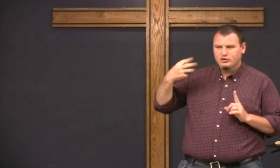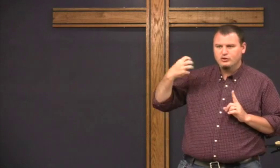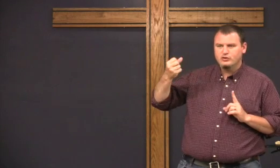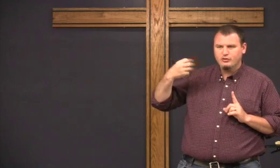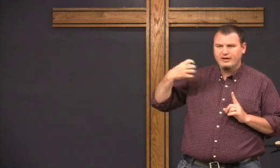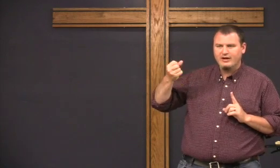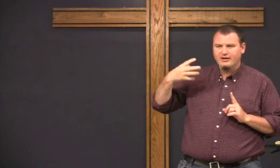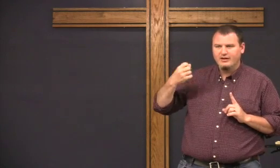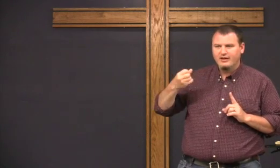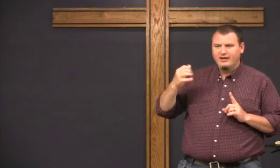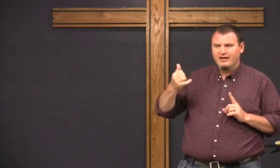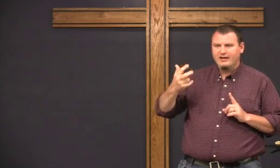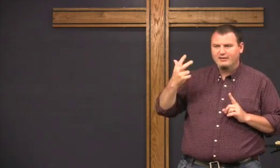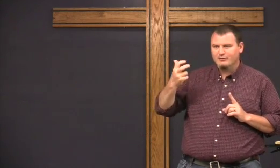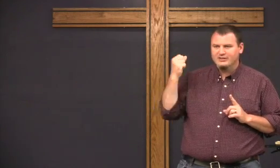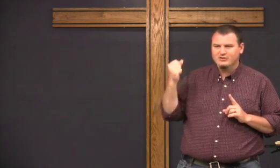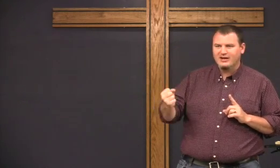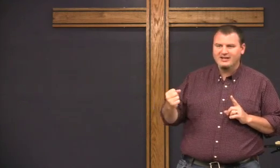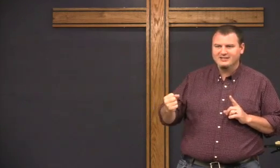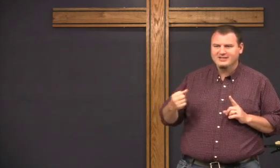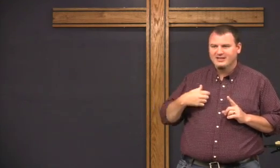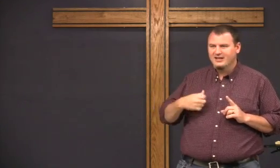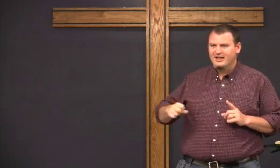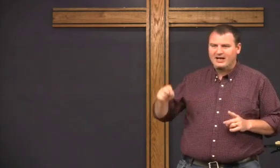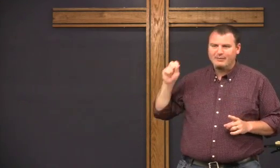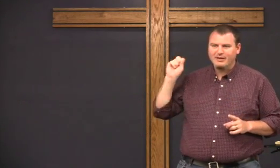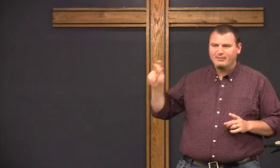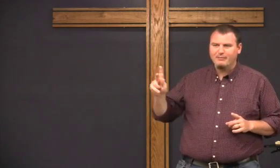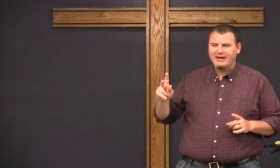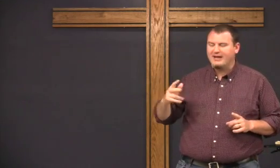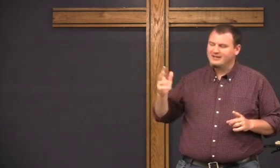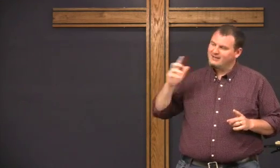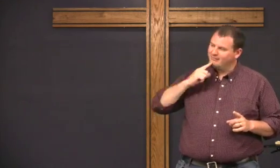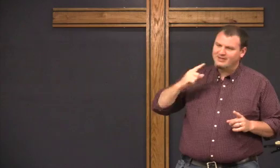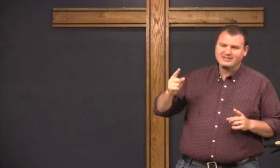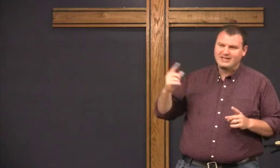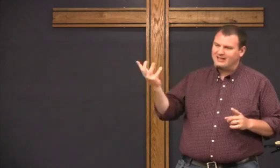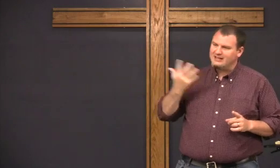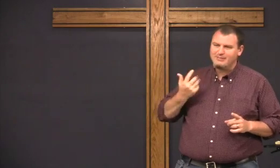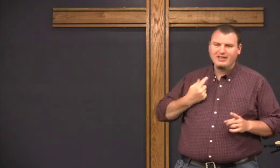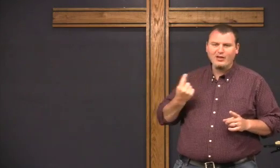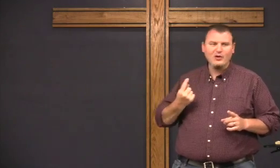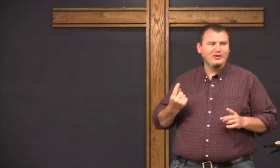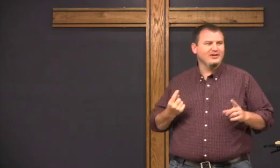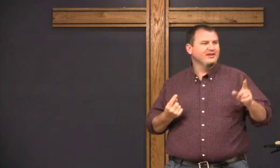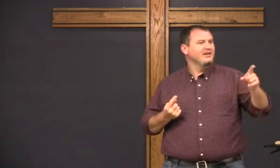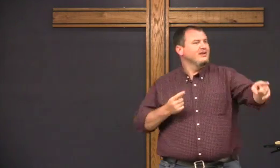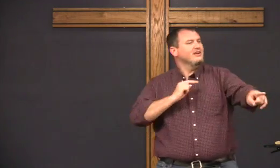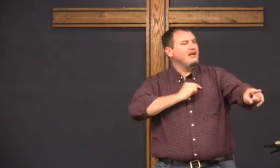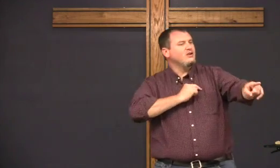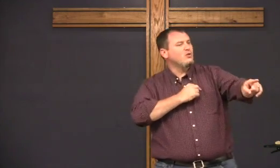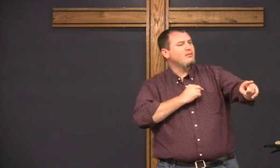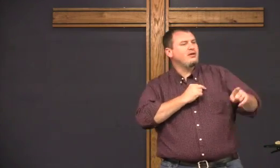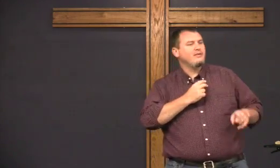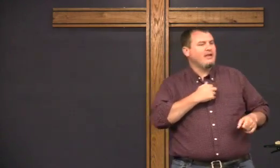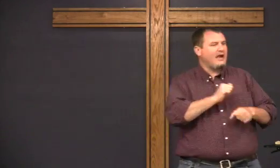chews you out like 3 strikes, and I'm coming back and I'm going to say, leave me alone. Okay? I